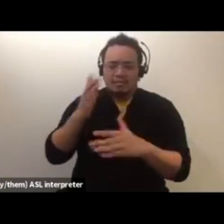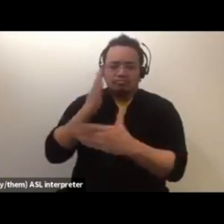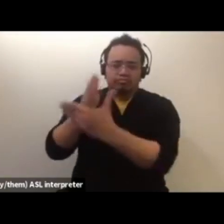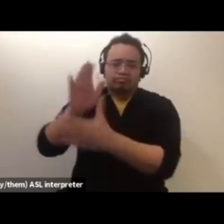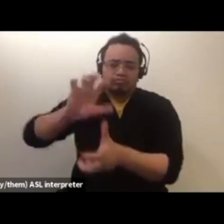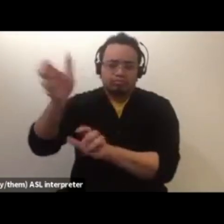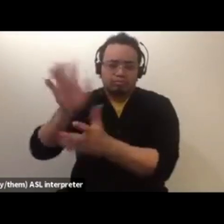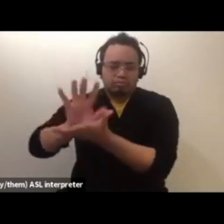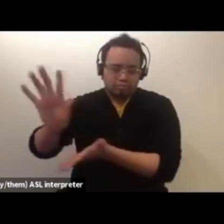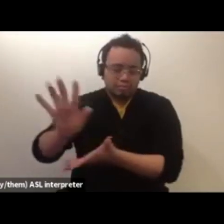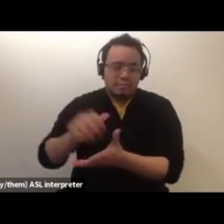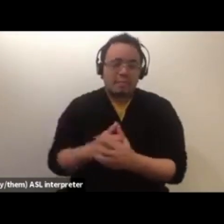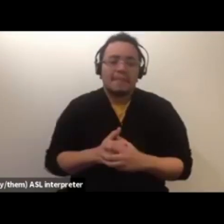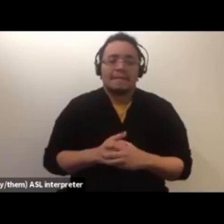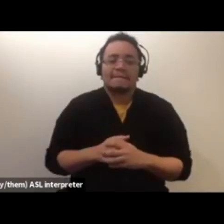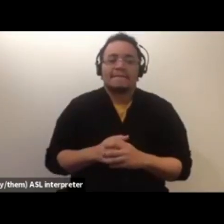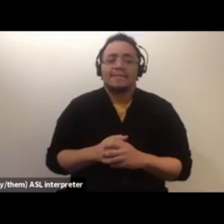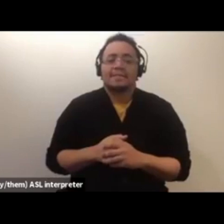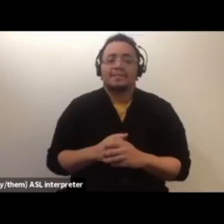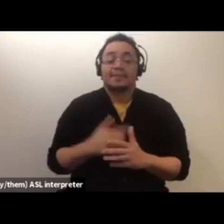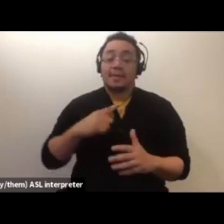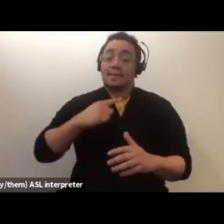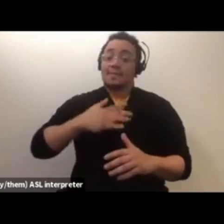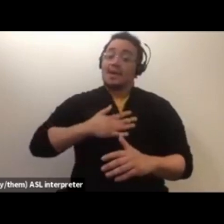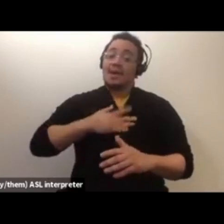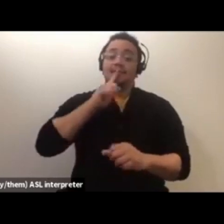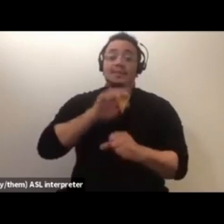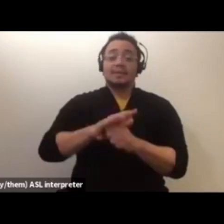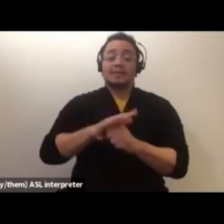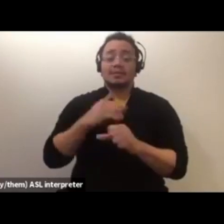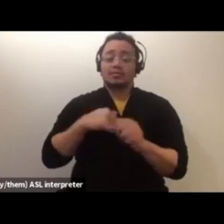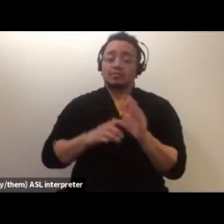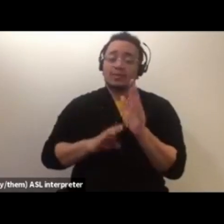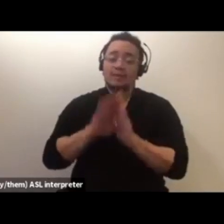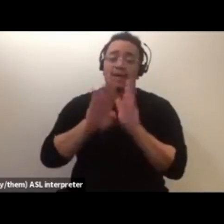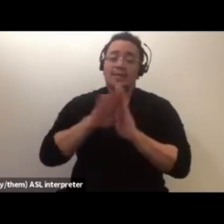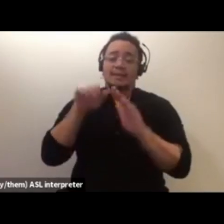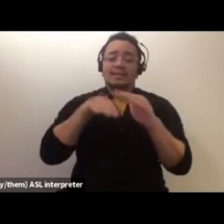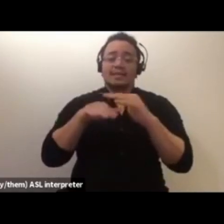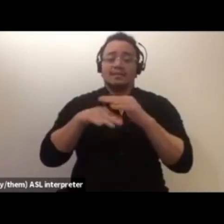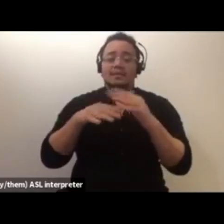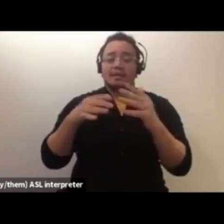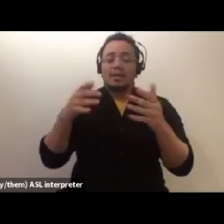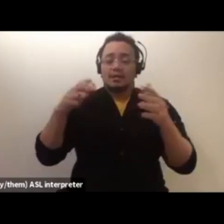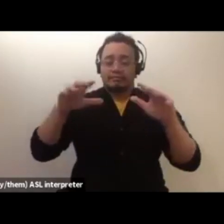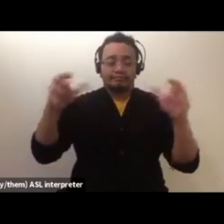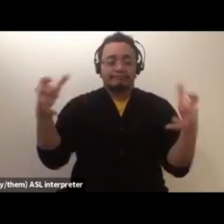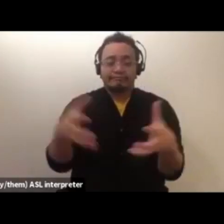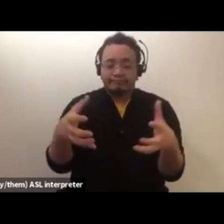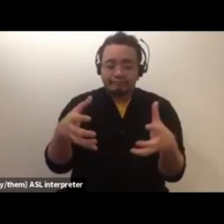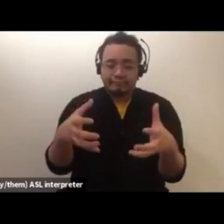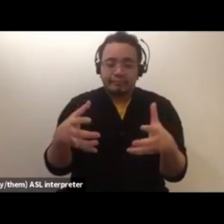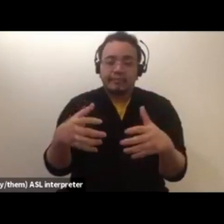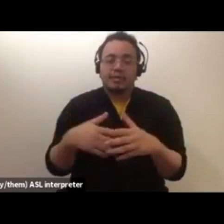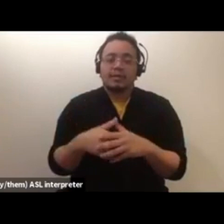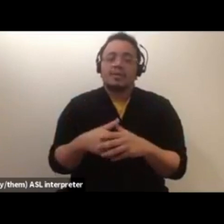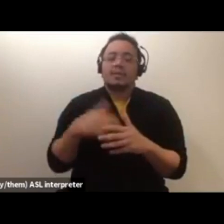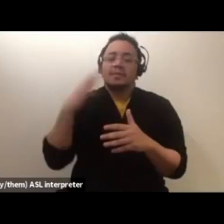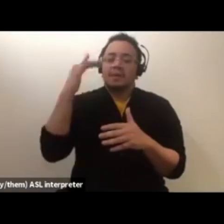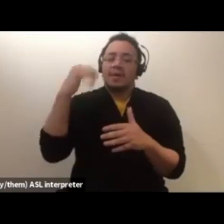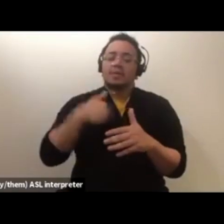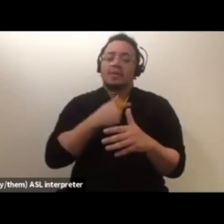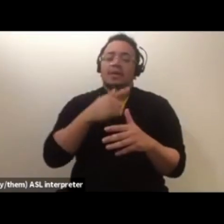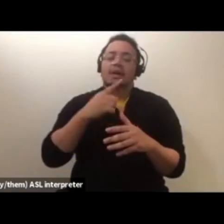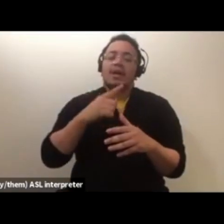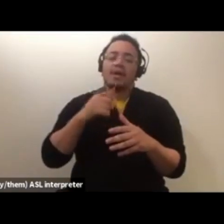today, we are implementing a commitment to have critical conversations together. As an organization invested